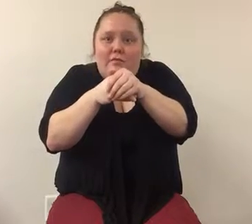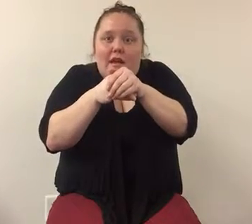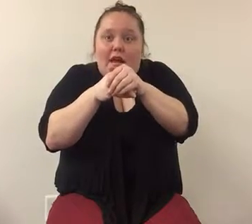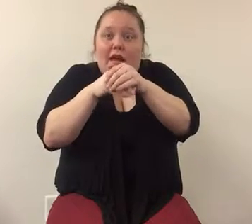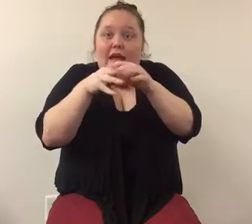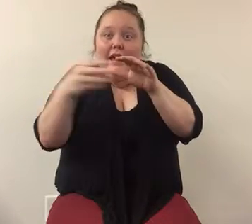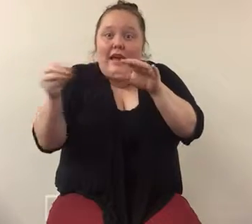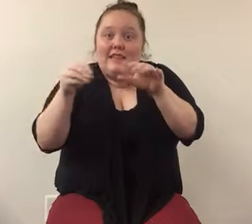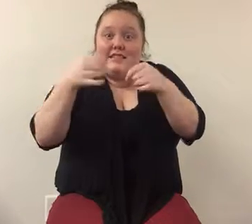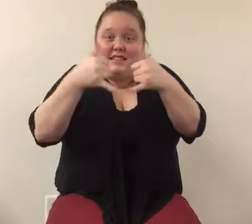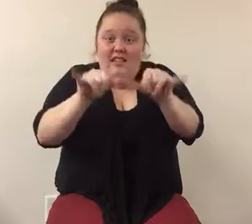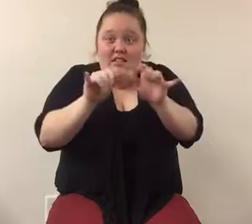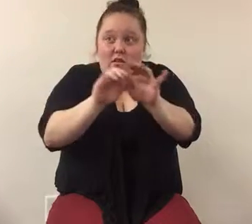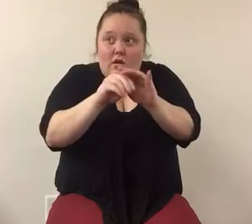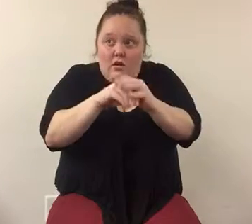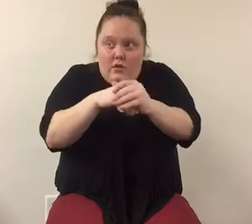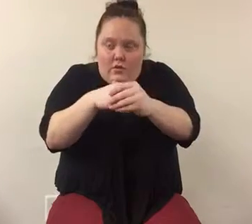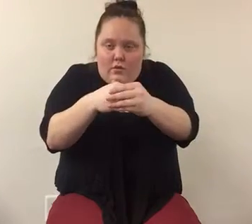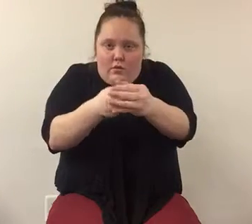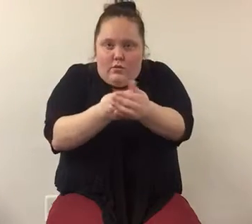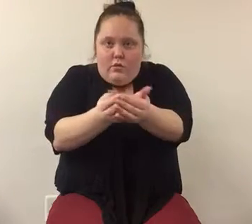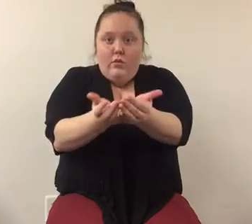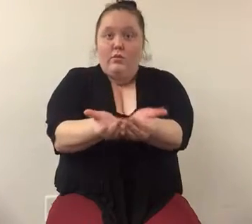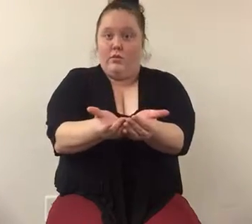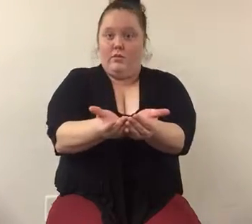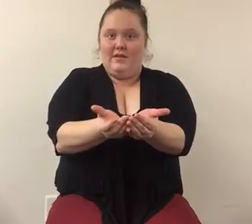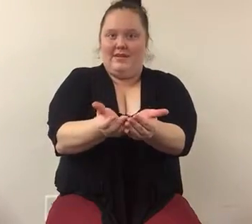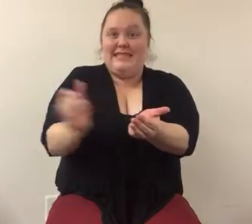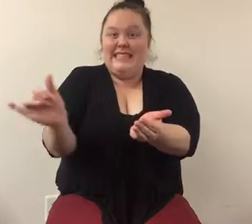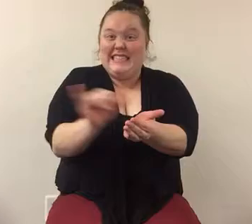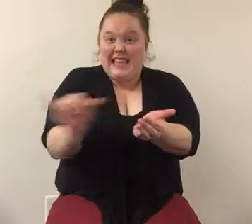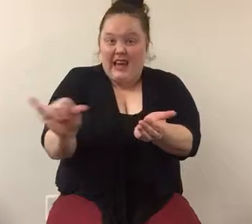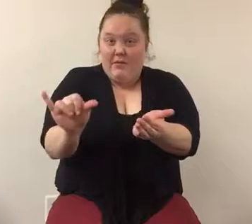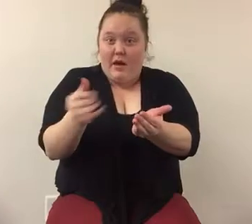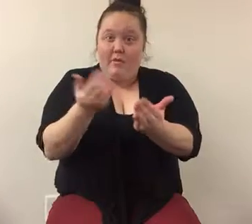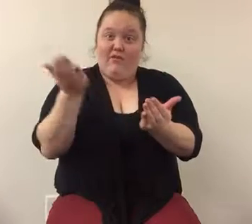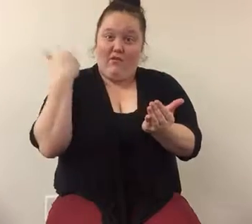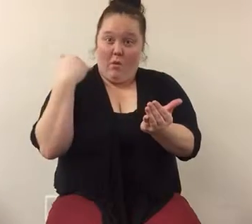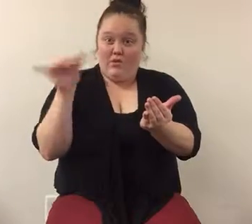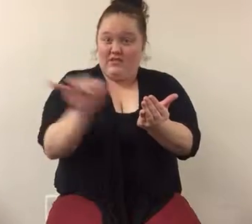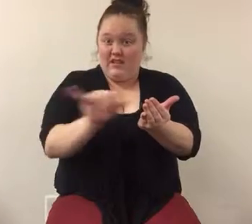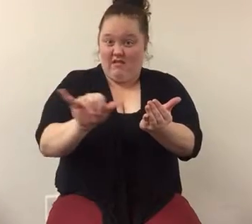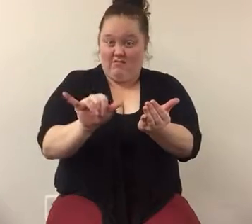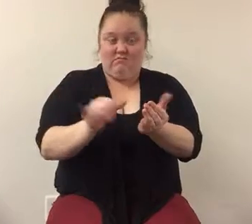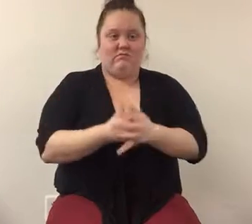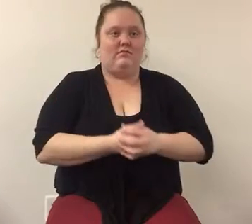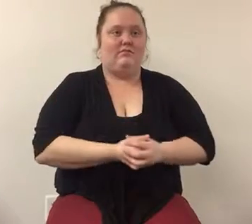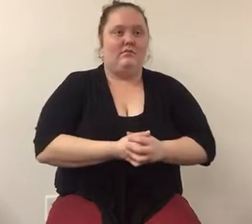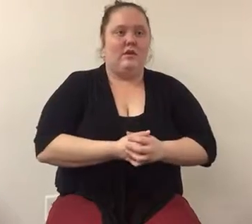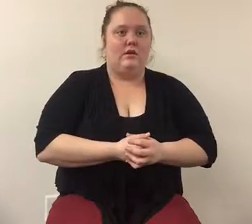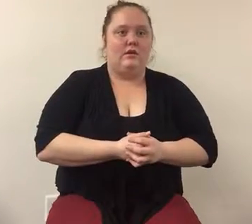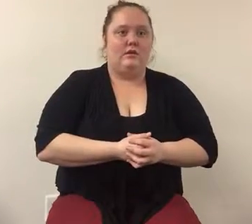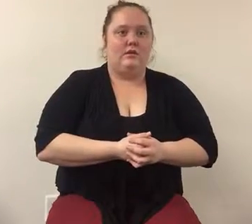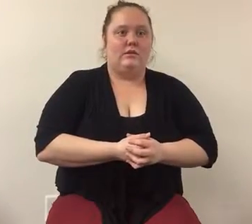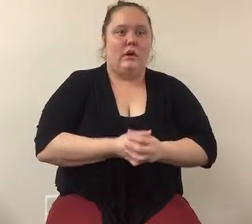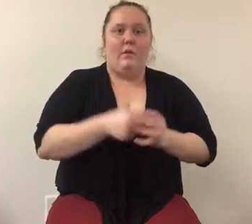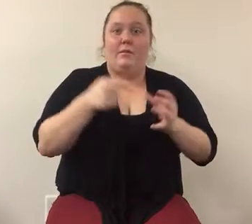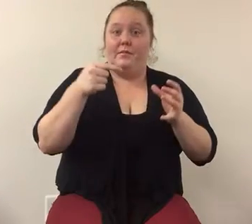burrito. And it's put into a tiny inserter. The inserter is small enough that it can fit